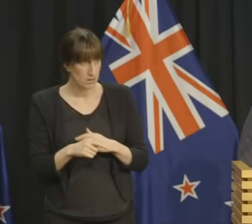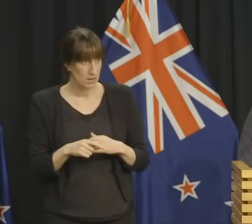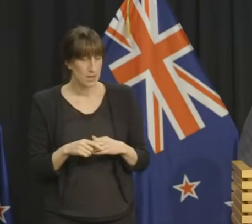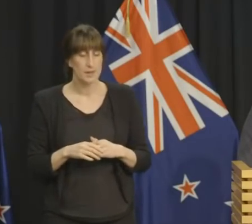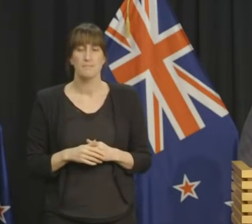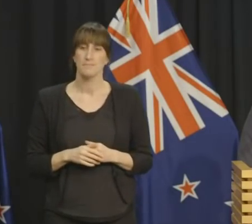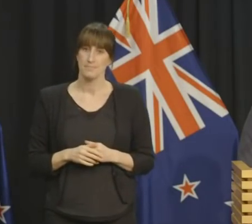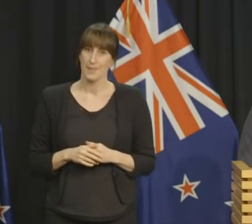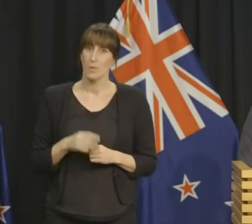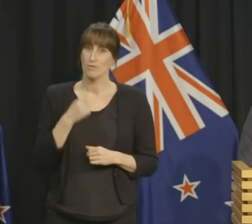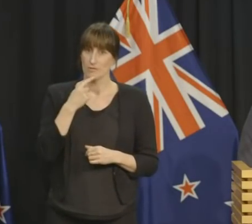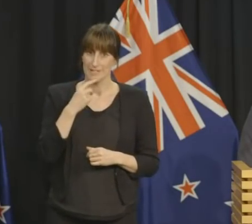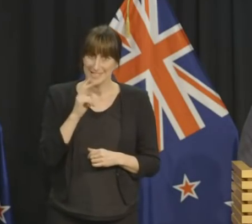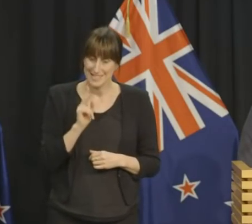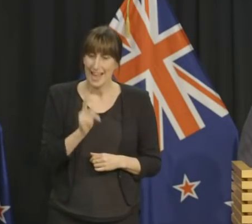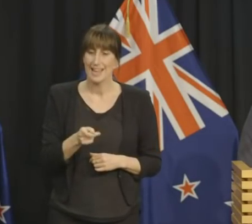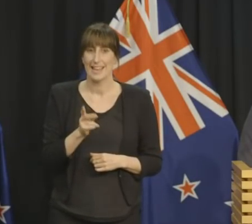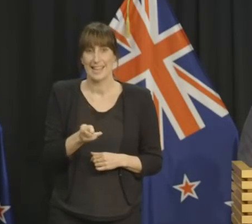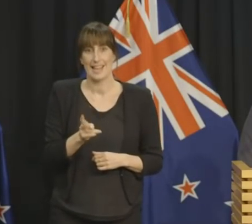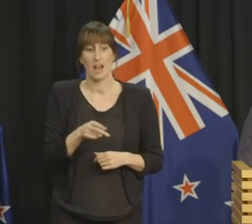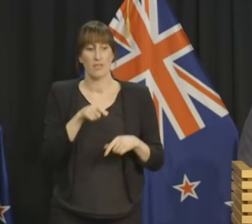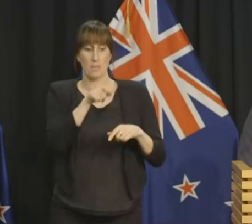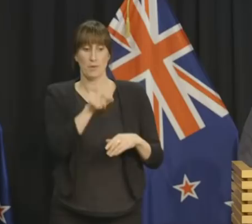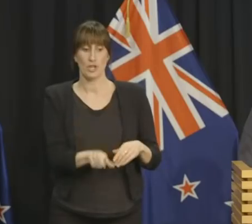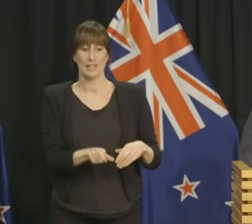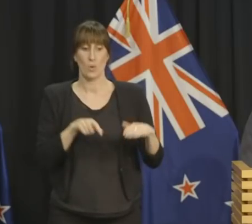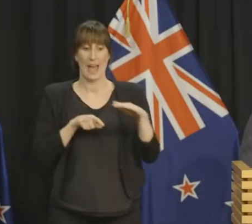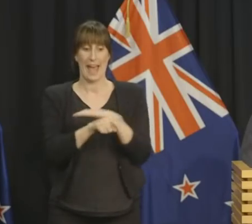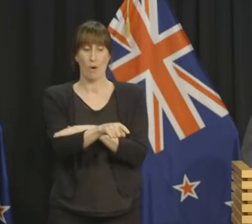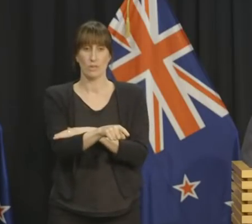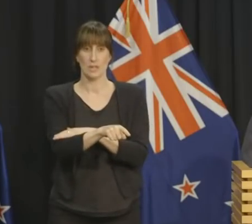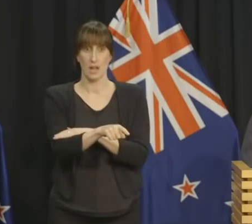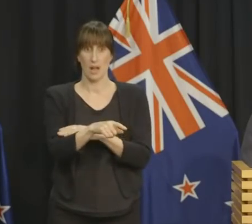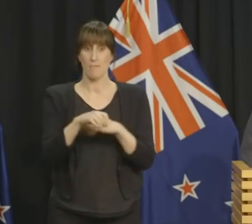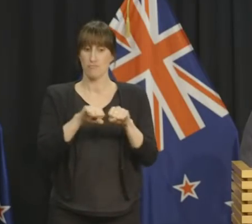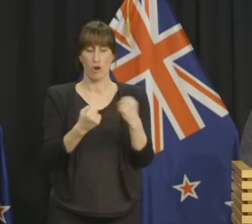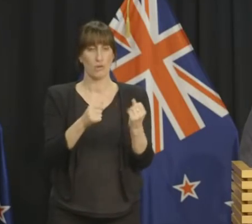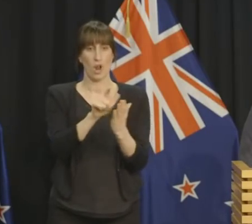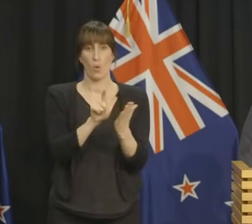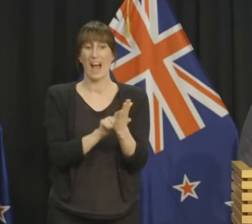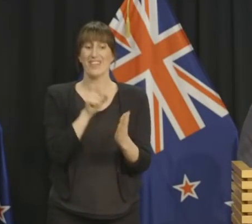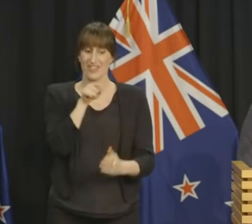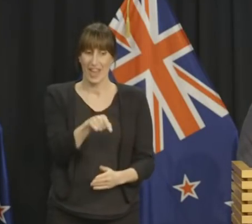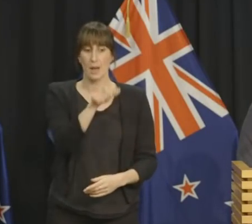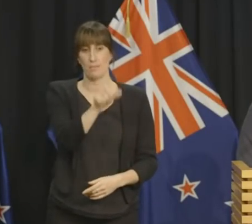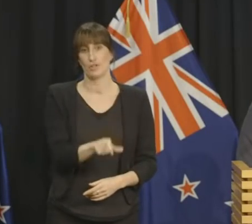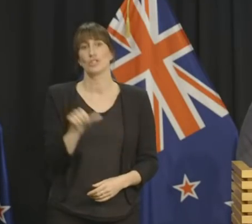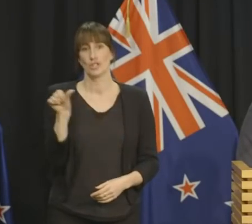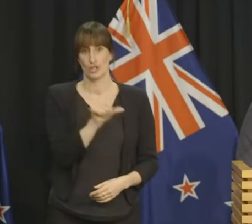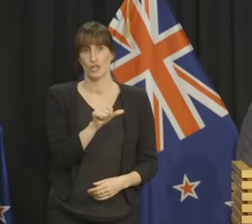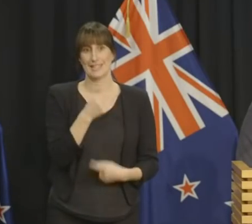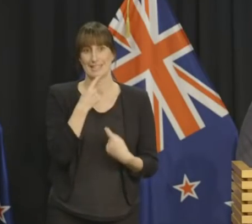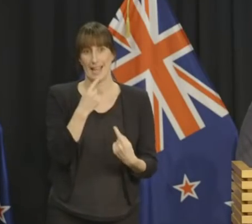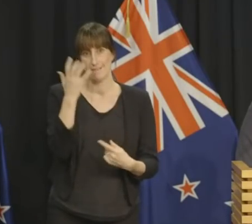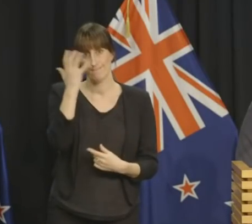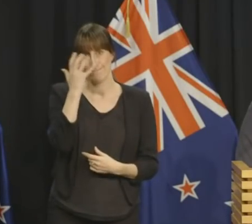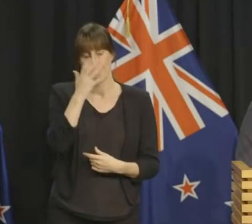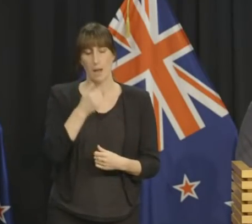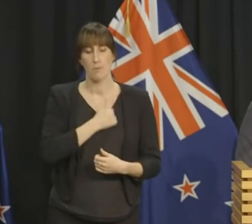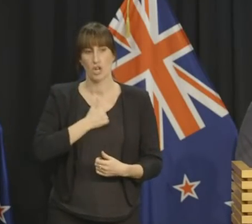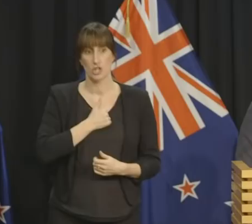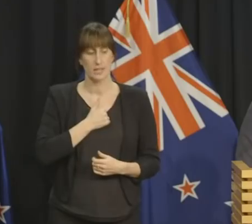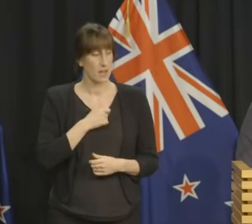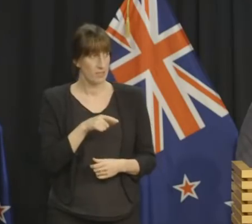the law. I think the person who should be doing the apologising is them. Into the official quarantine. Yes, they are now in